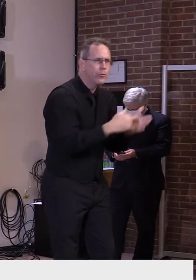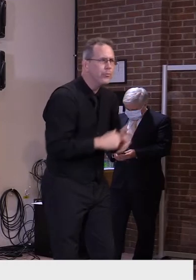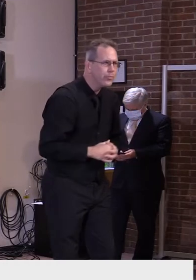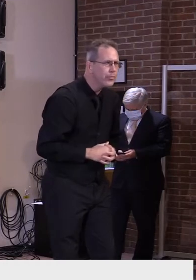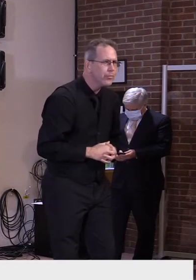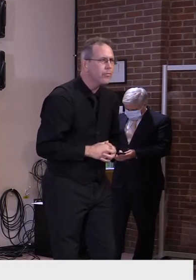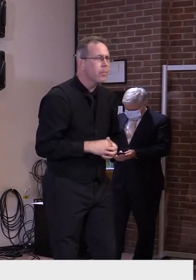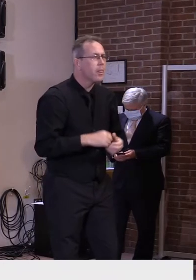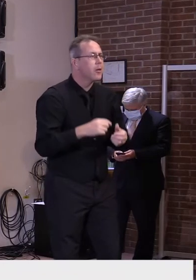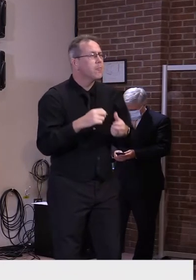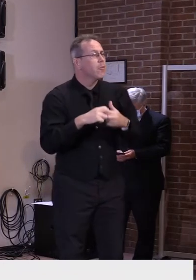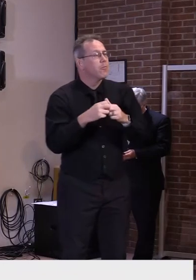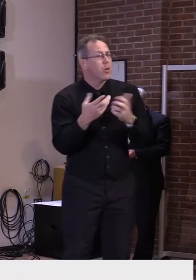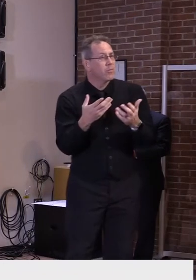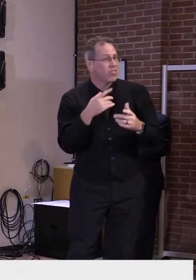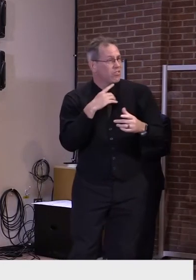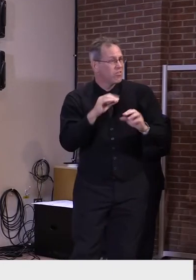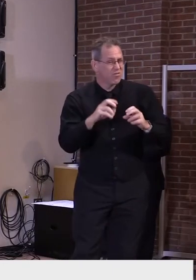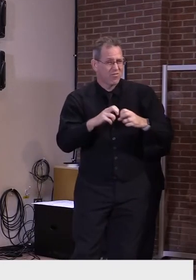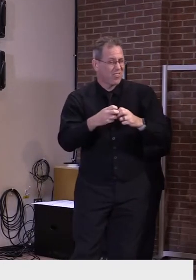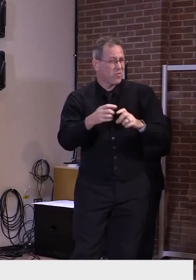gotten much worse since.